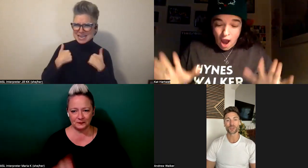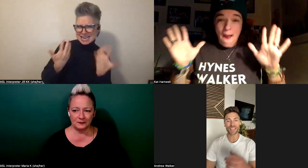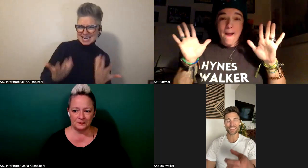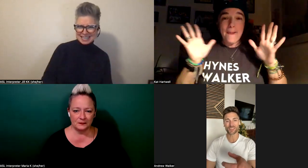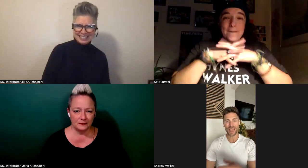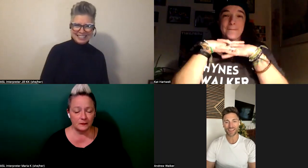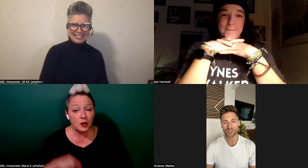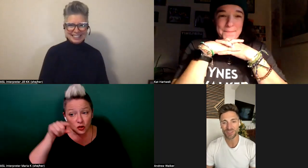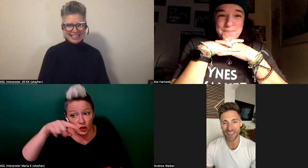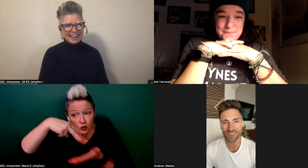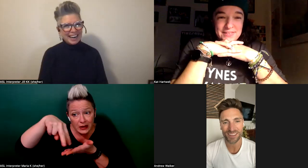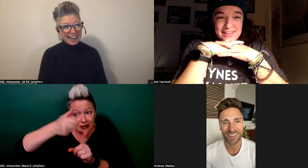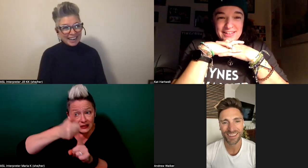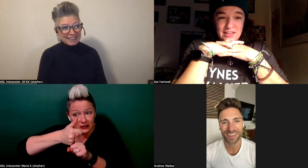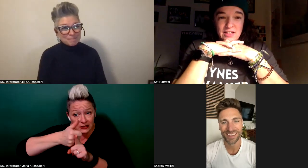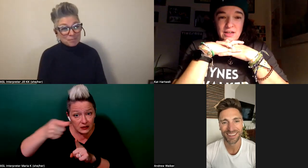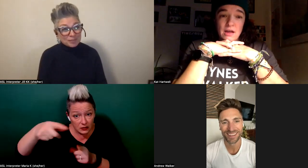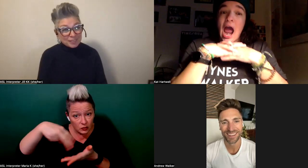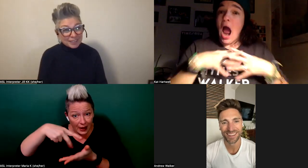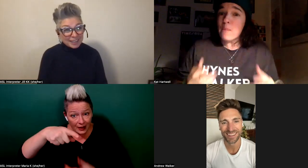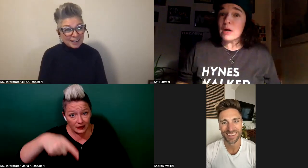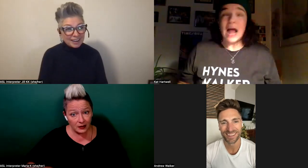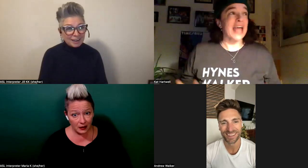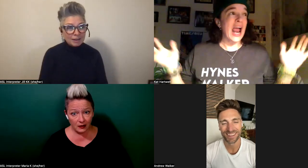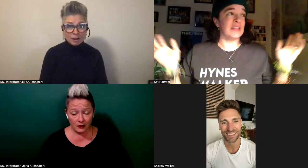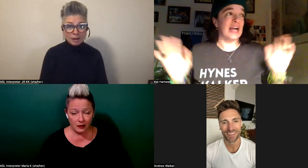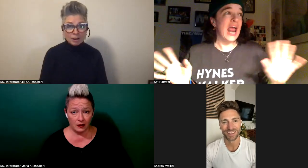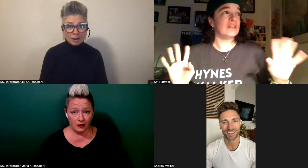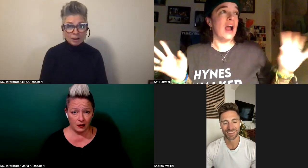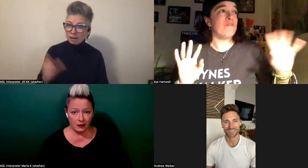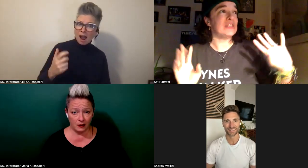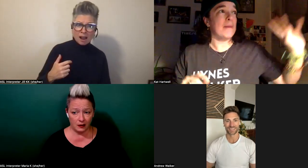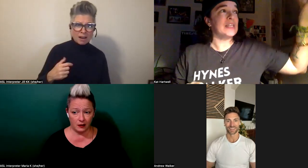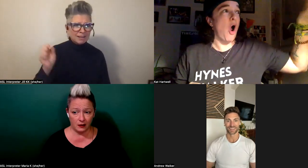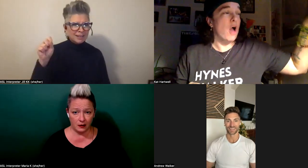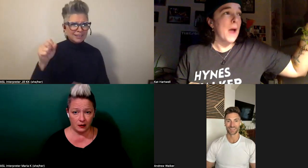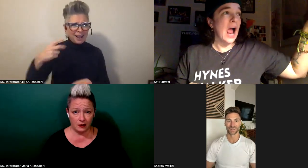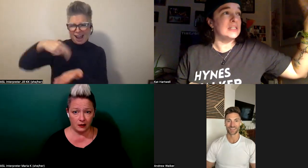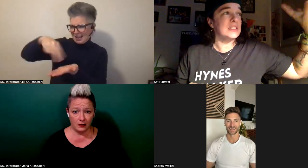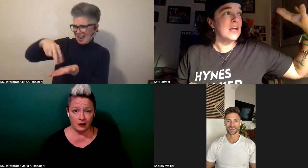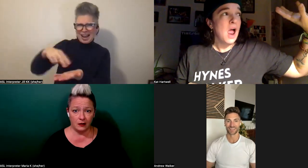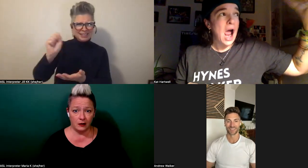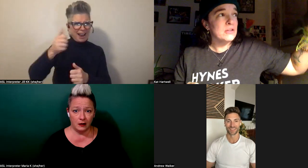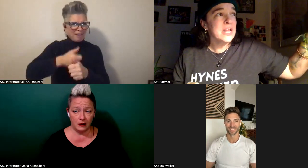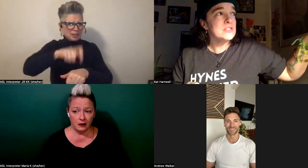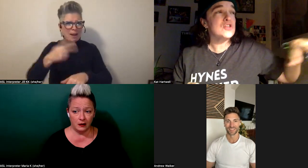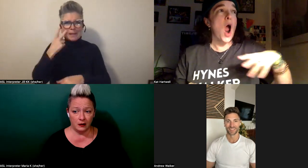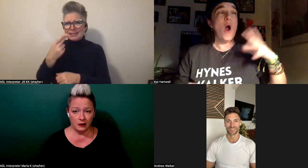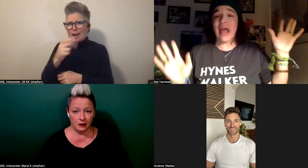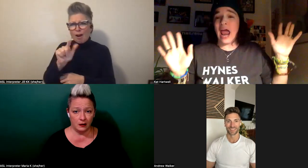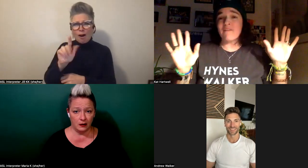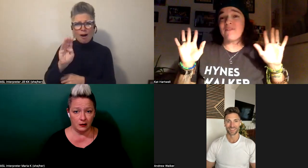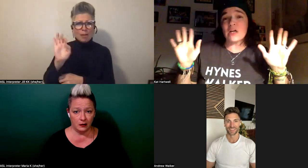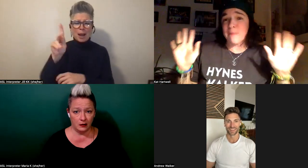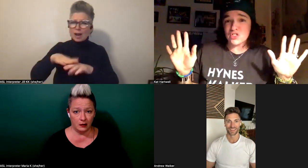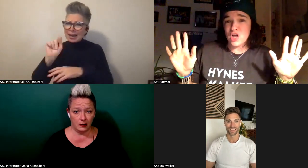Okay. Are you a dancer, Kat? Are you a dancer? Yeah, I dance. Like every time I see Hallmark on the TV show,